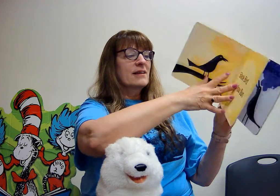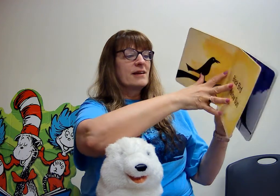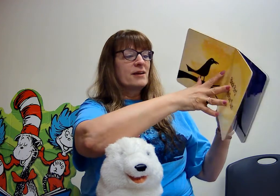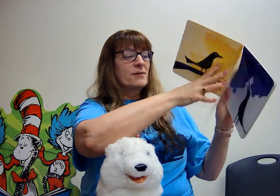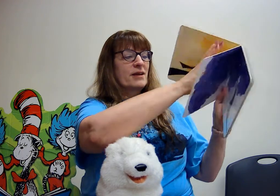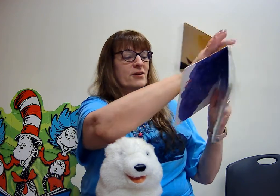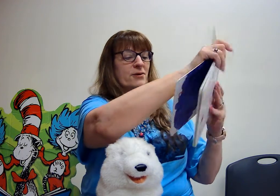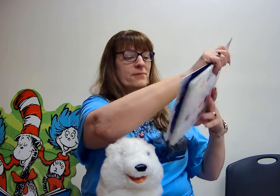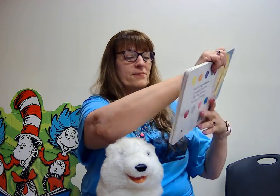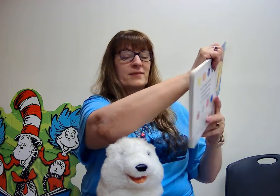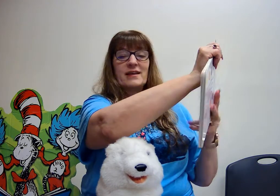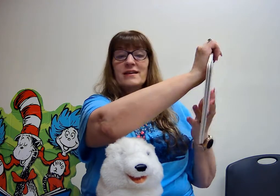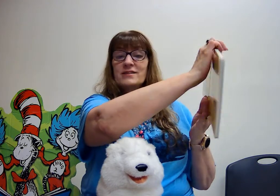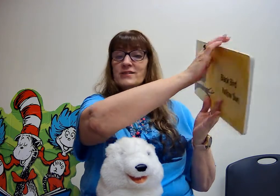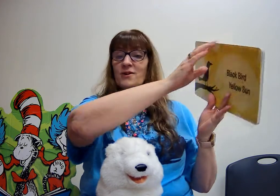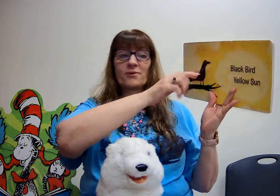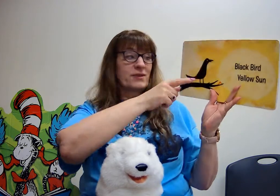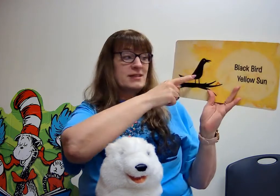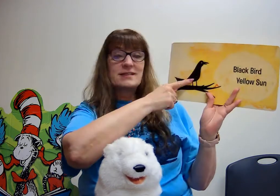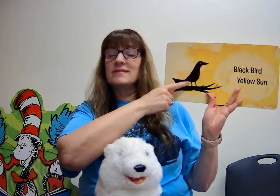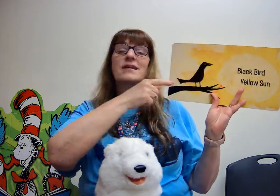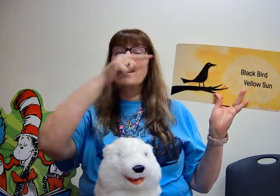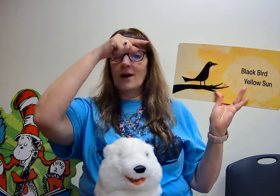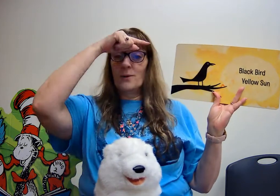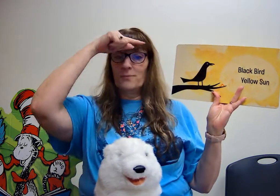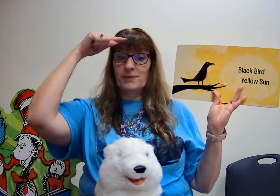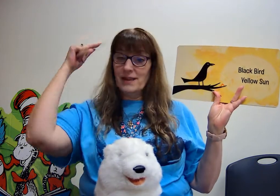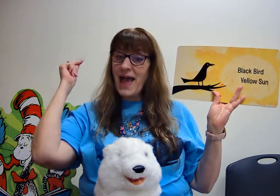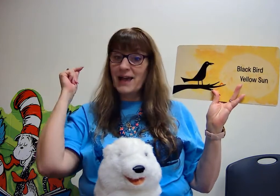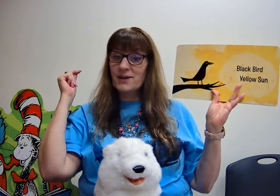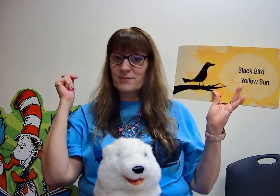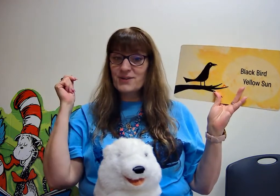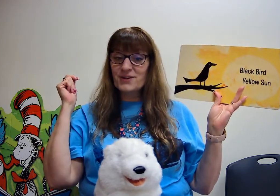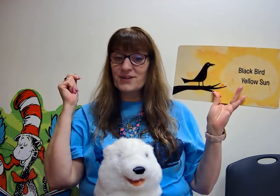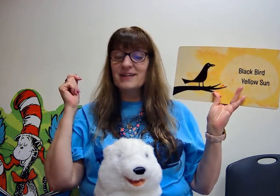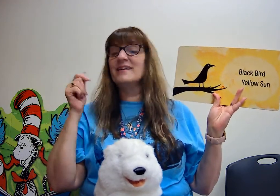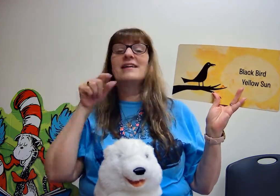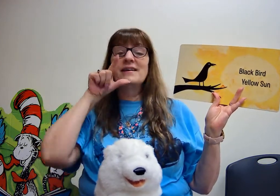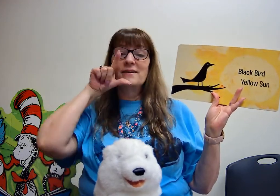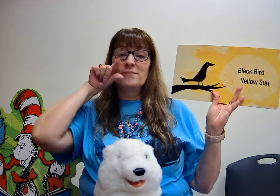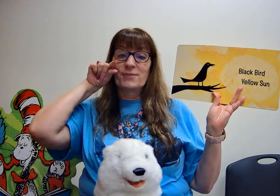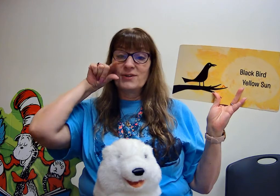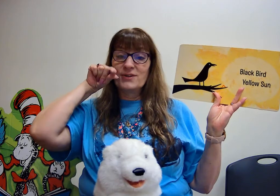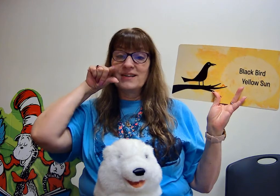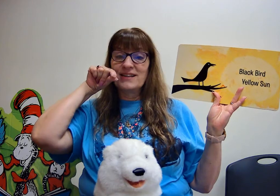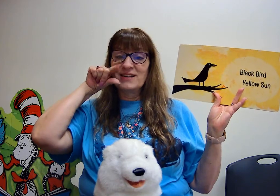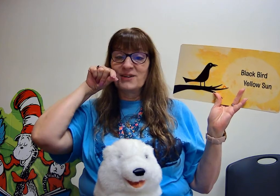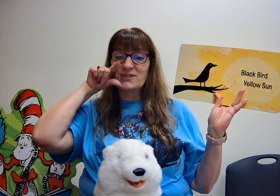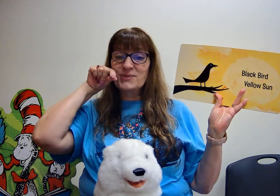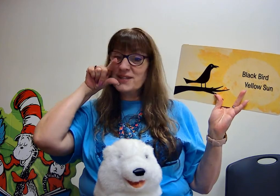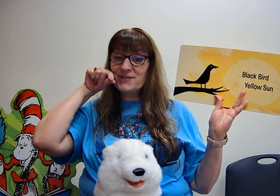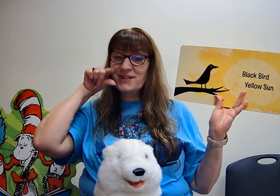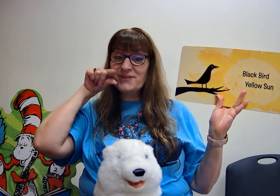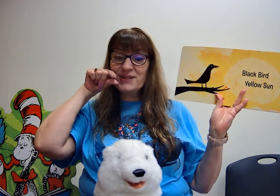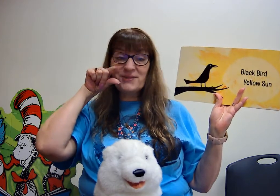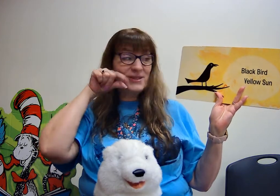There we go. So this is a black bird. Bird. He goes tweet, tweet, tweet, tweet,